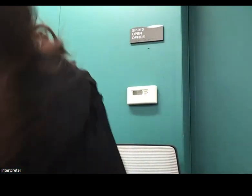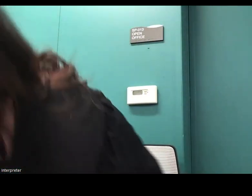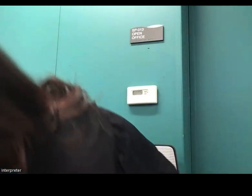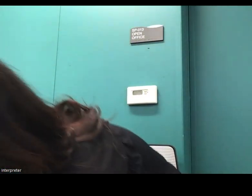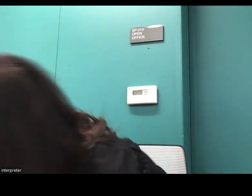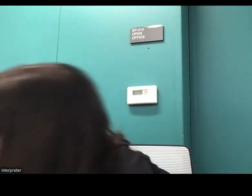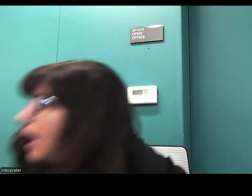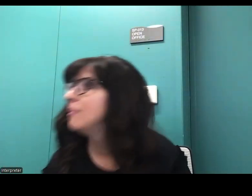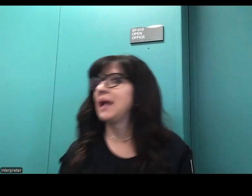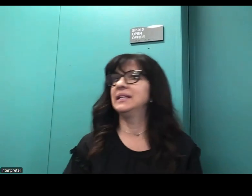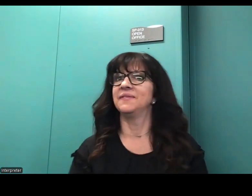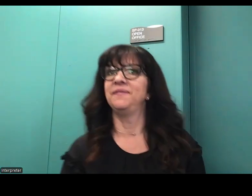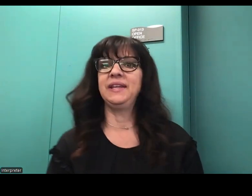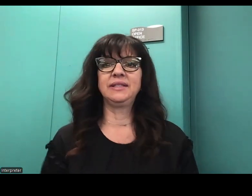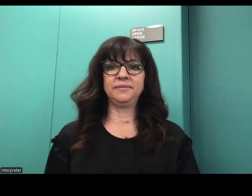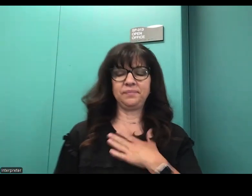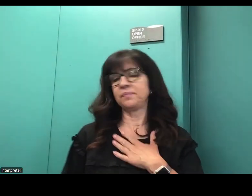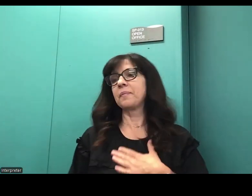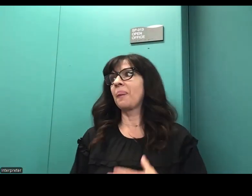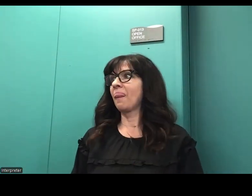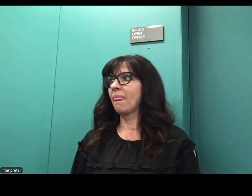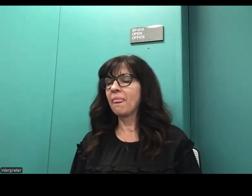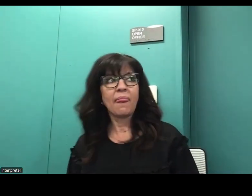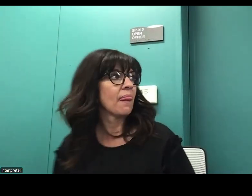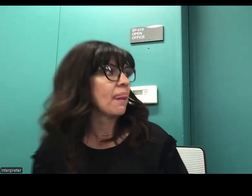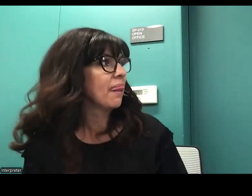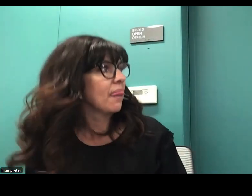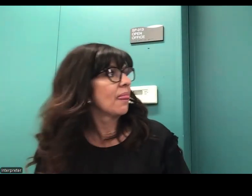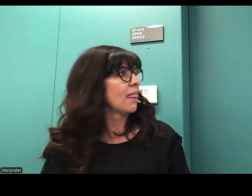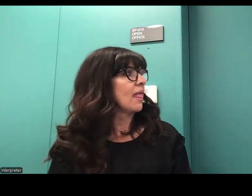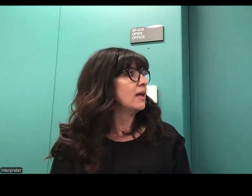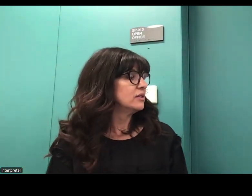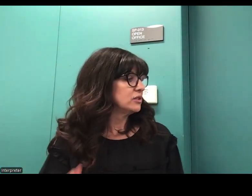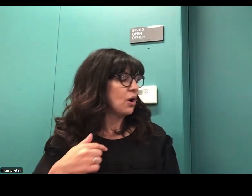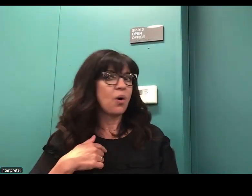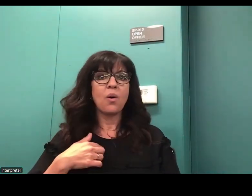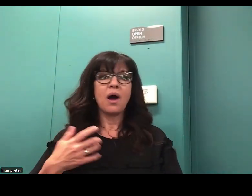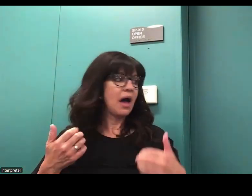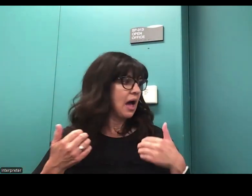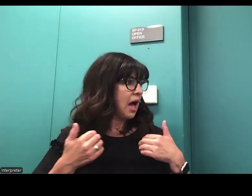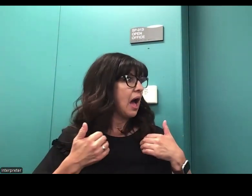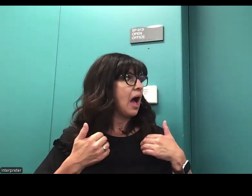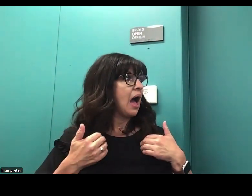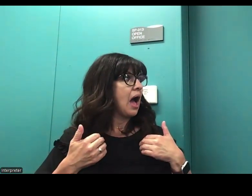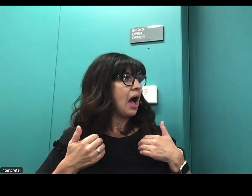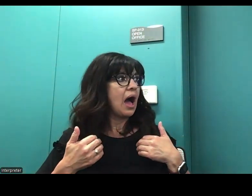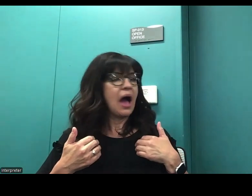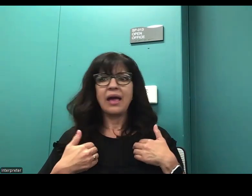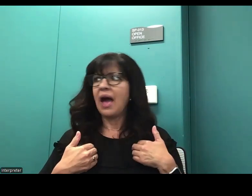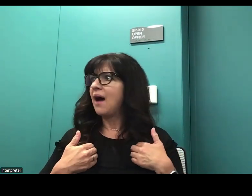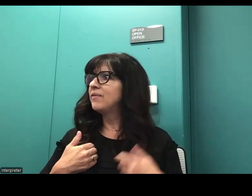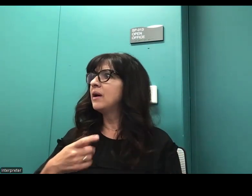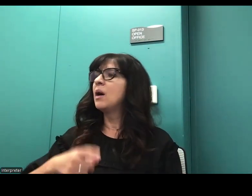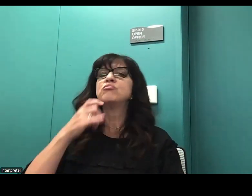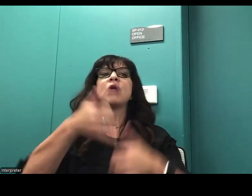Yeah, don't trip over that cord. Okay. Yeah, I can't stand still. In fact, I have prizes today.